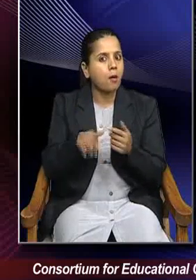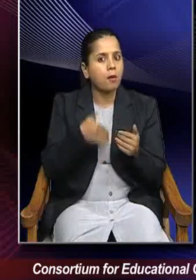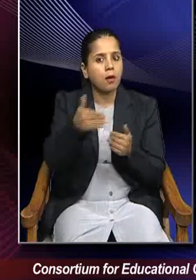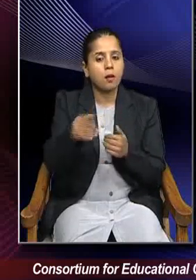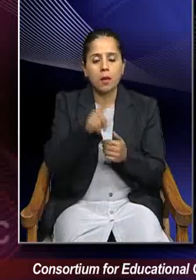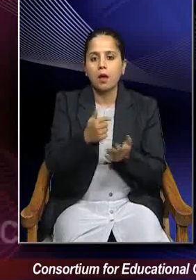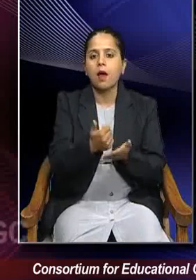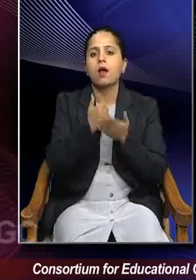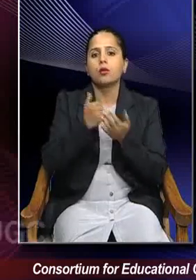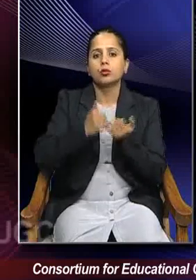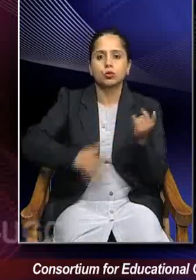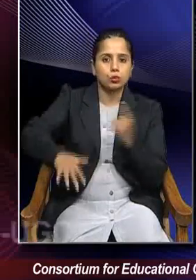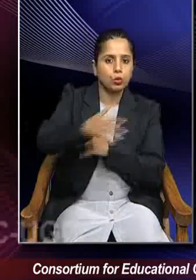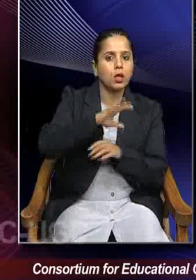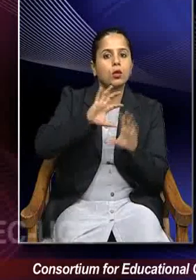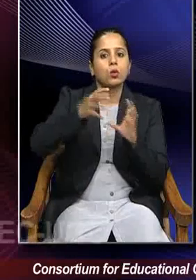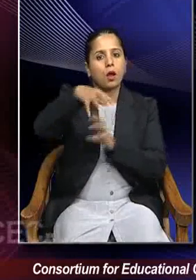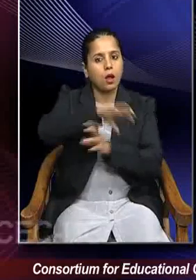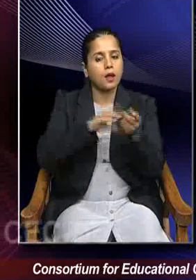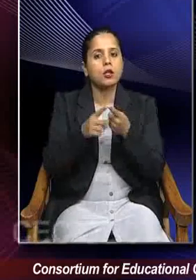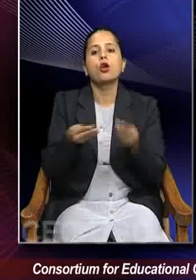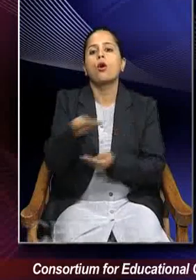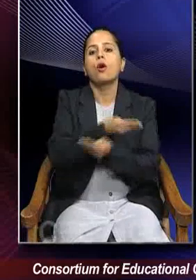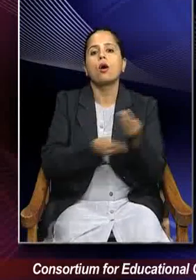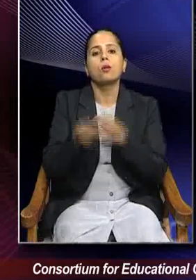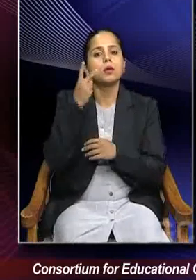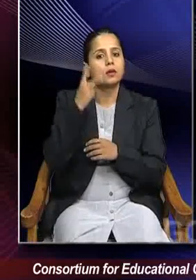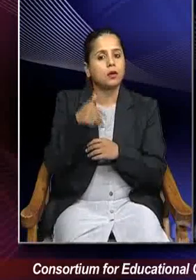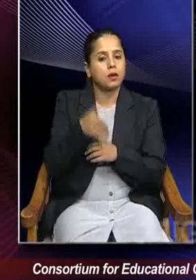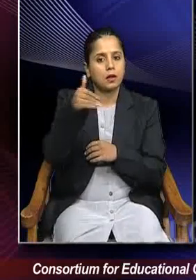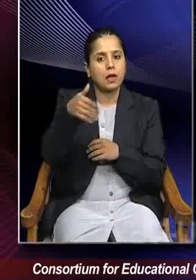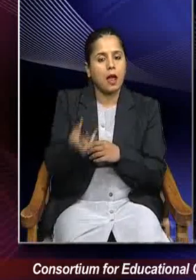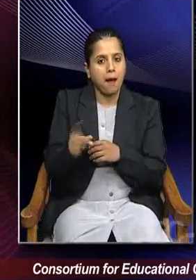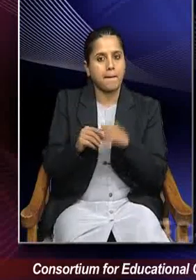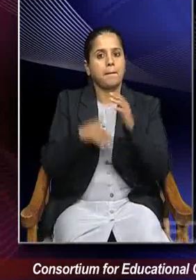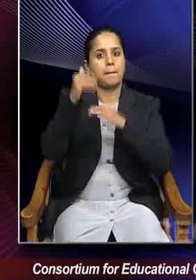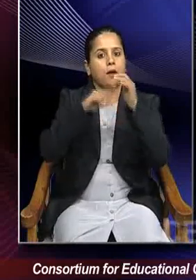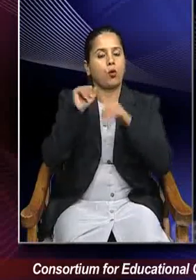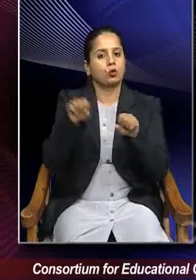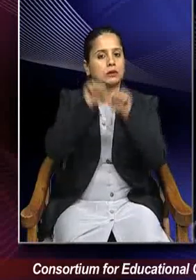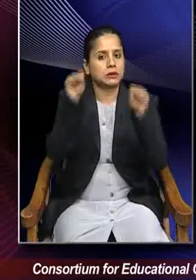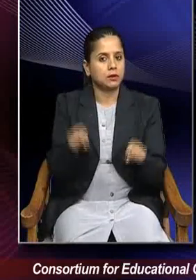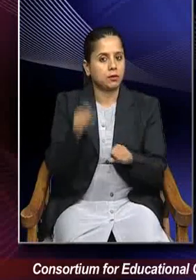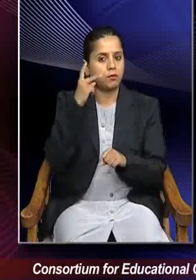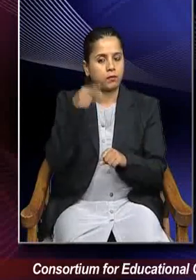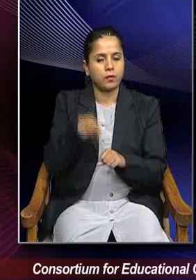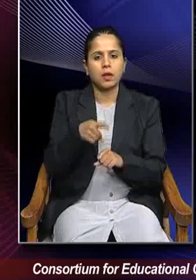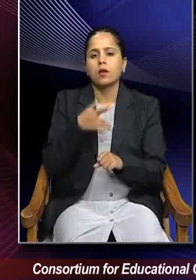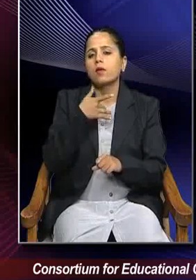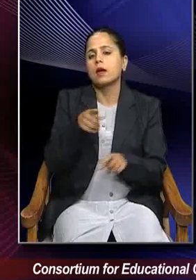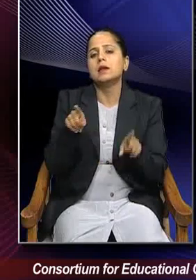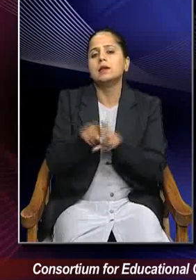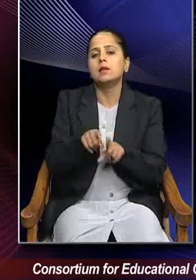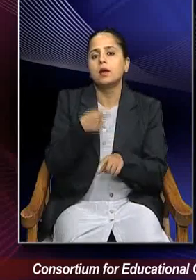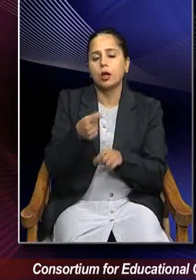help societies and countries, regions and economies to rebuild their systems, in the sense that